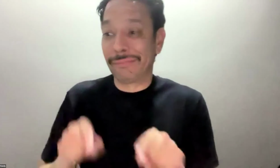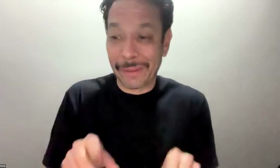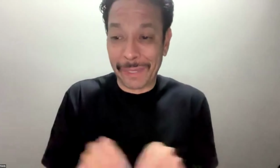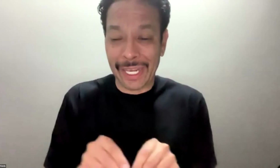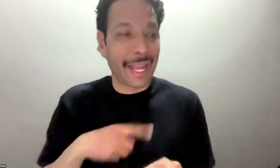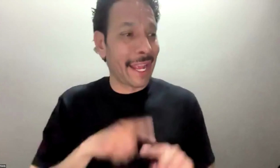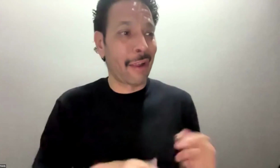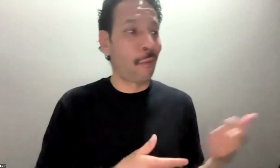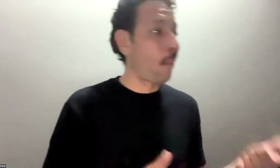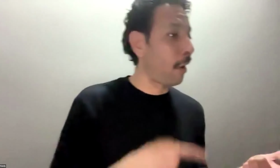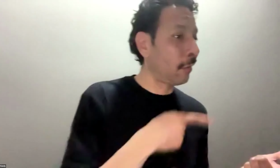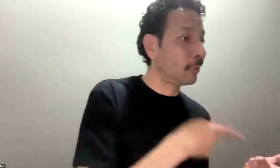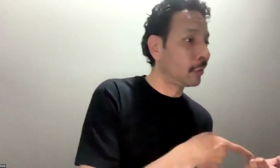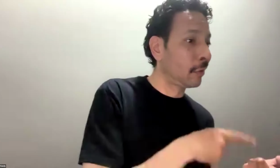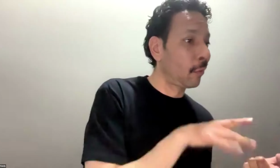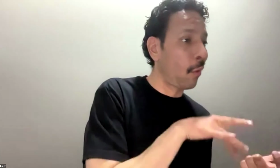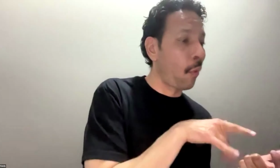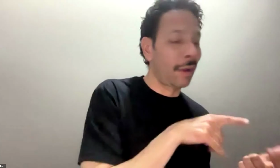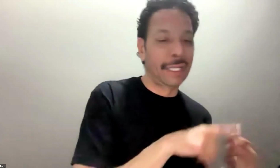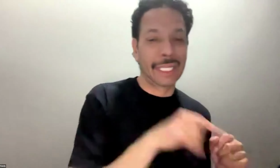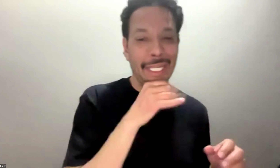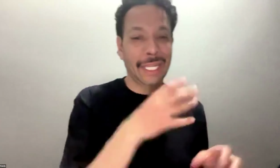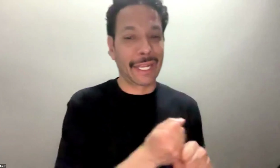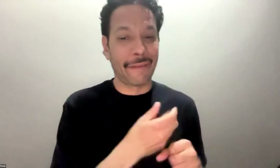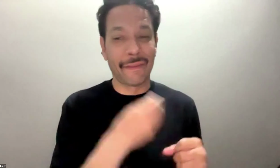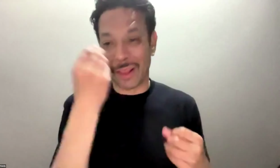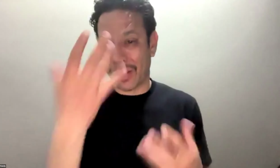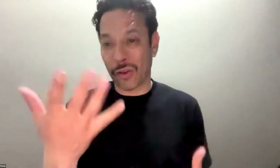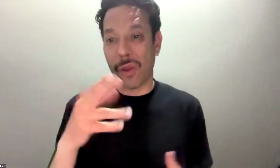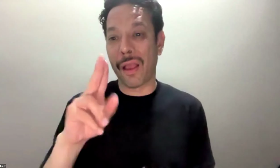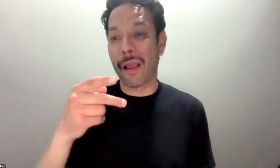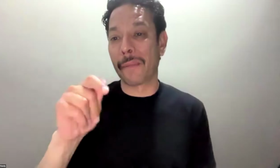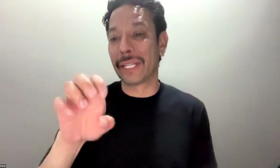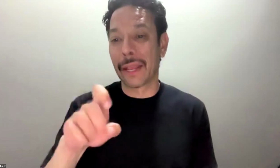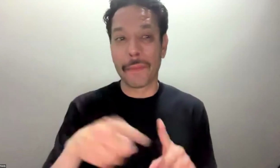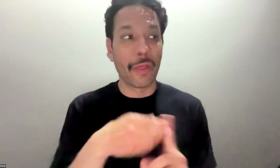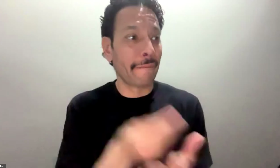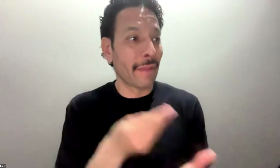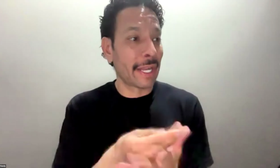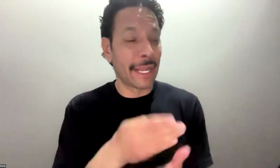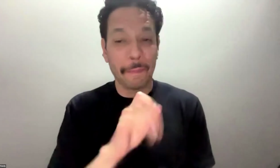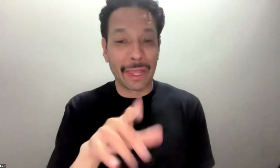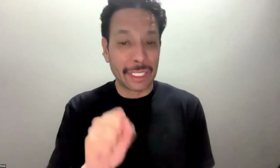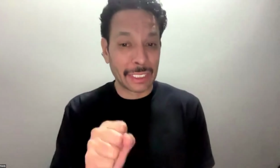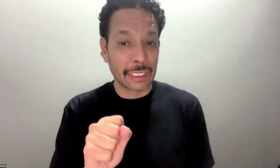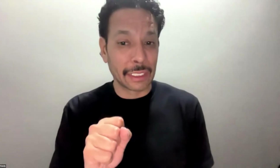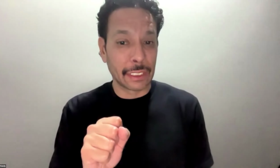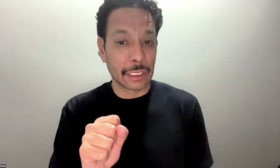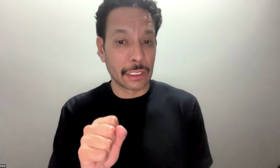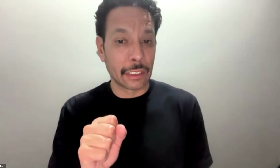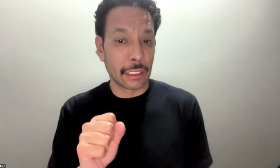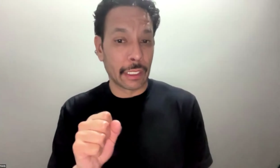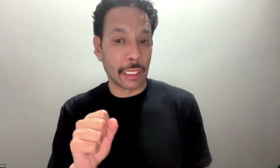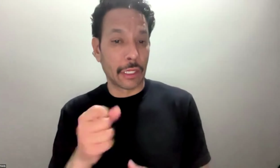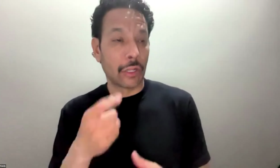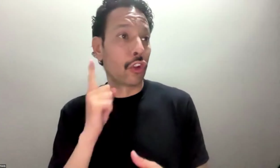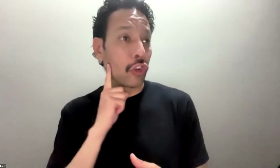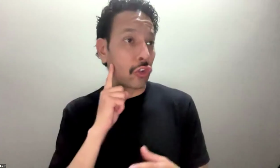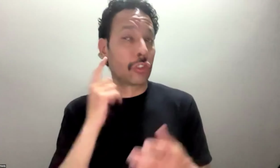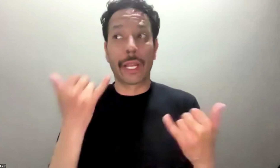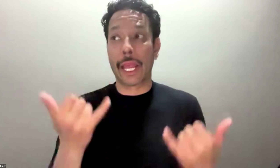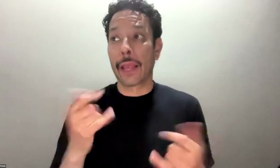couldn't watch the recording to get the quick update on what they did with the funding bills that were being heard today. But I'll have that